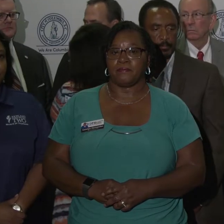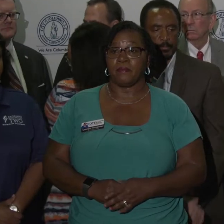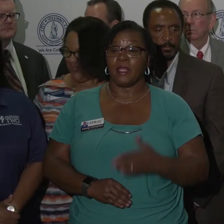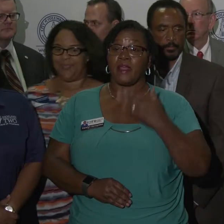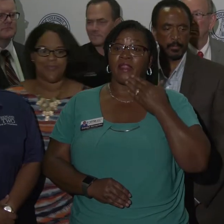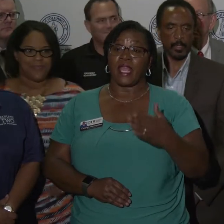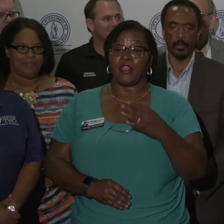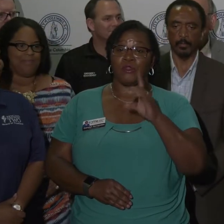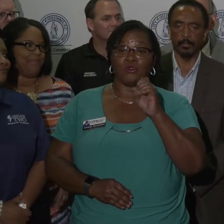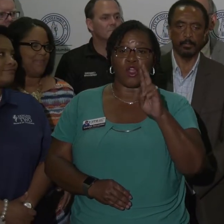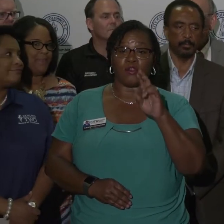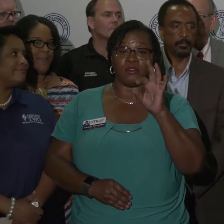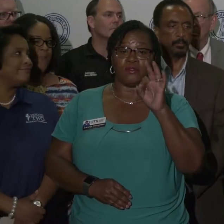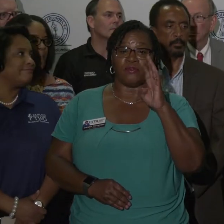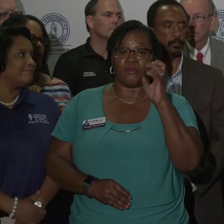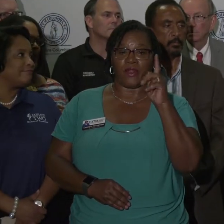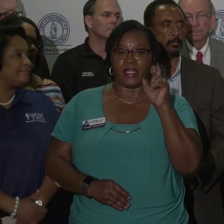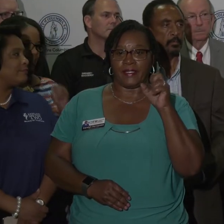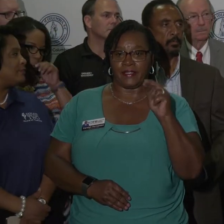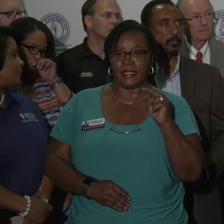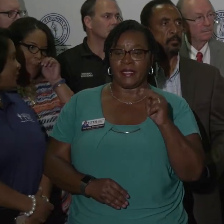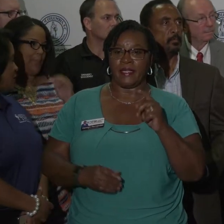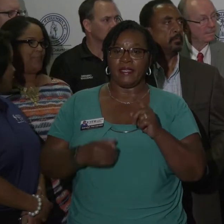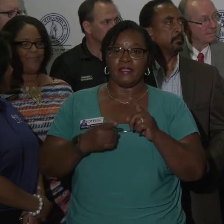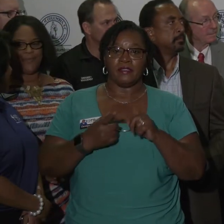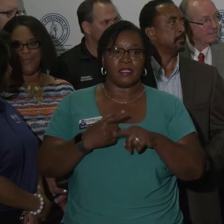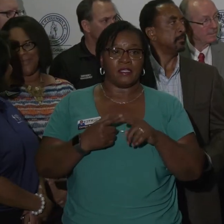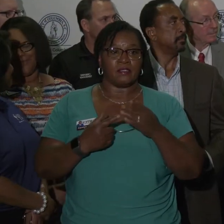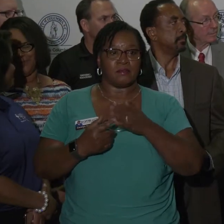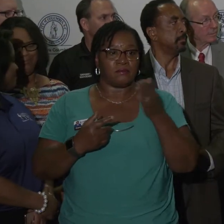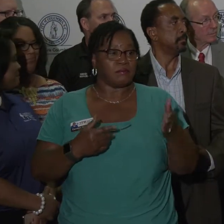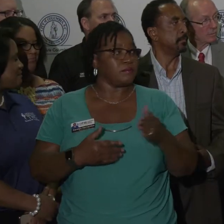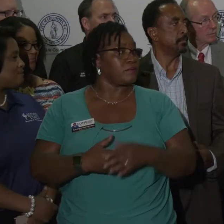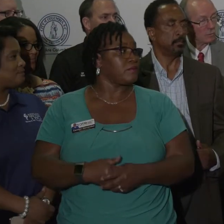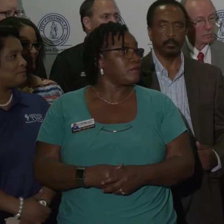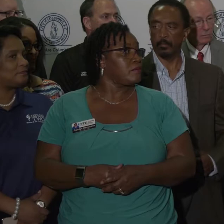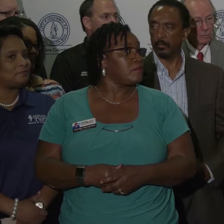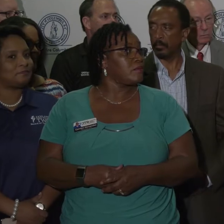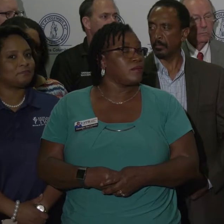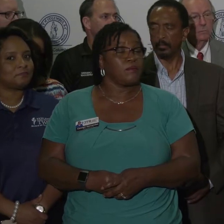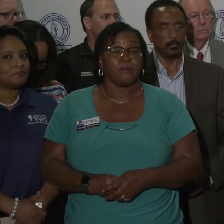Thank you, Dr. Franklin. John Ando with the comment.